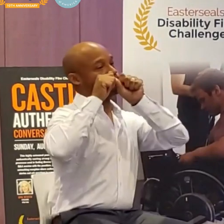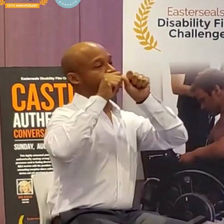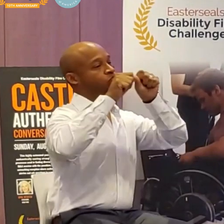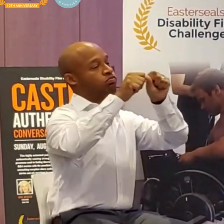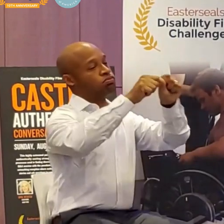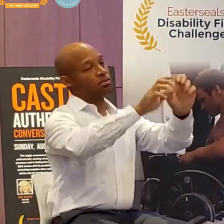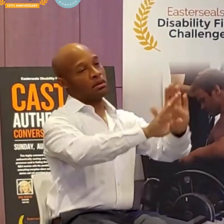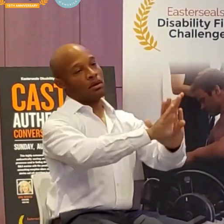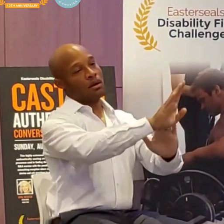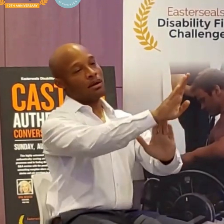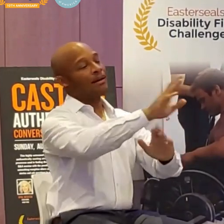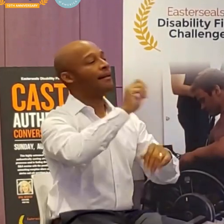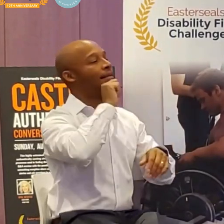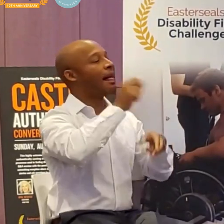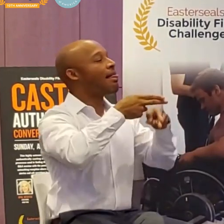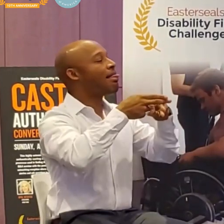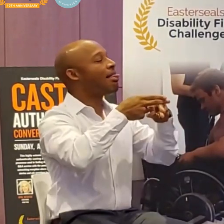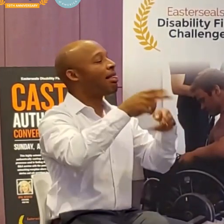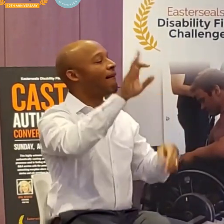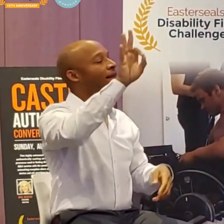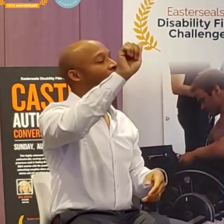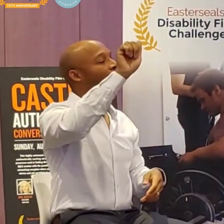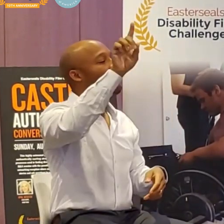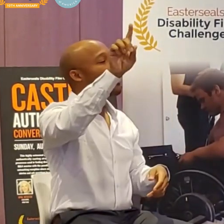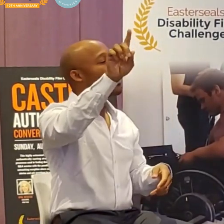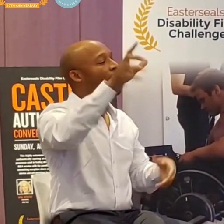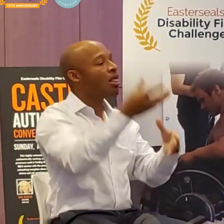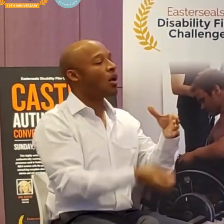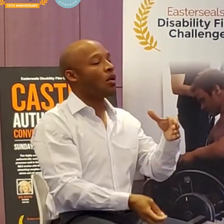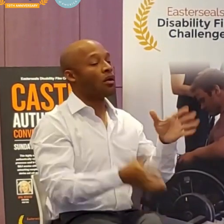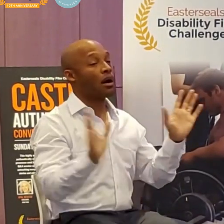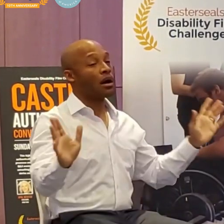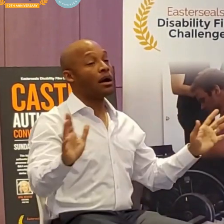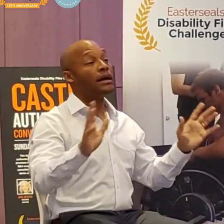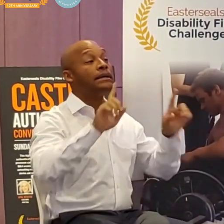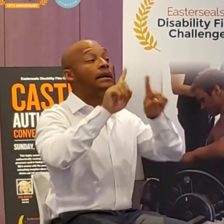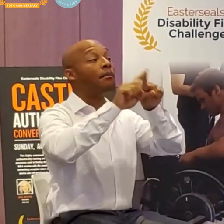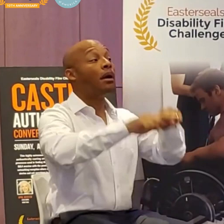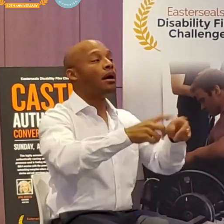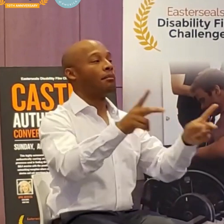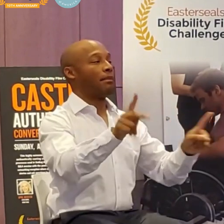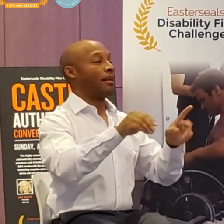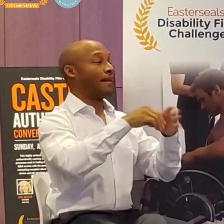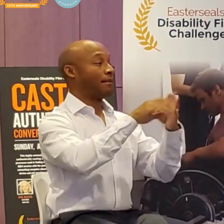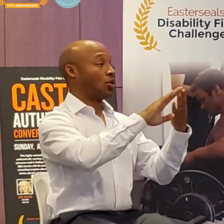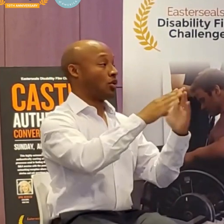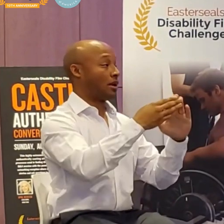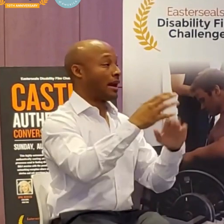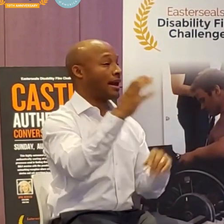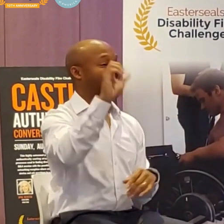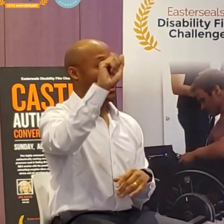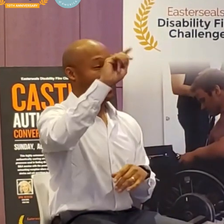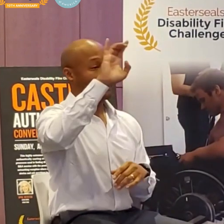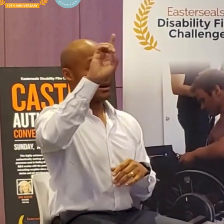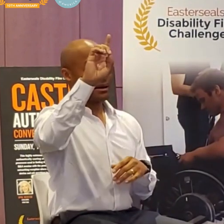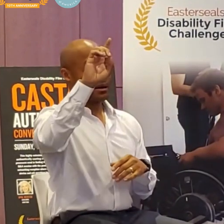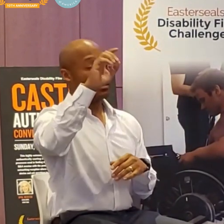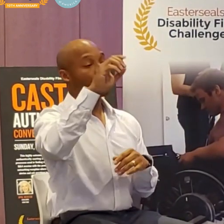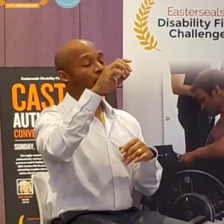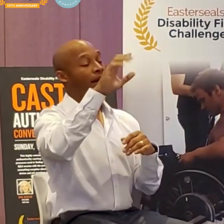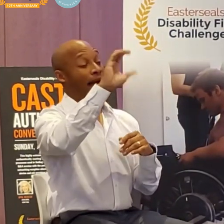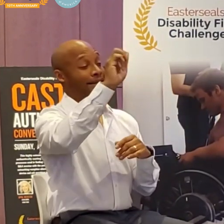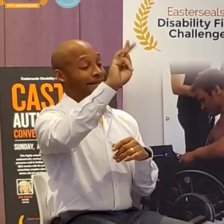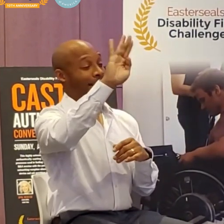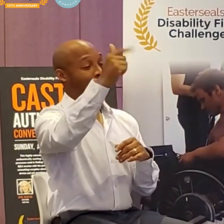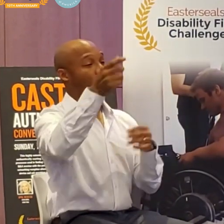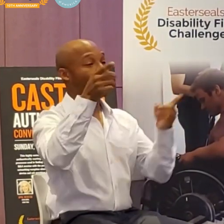and not be a fad. I think that's going to be up to people in the community and the casting directors who really care about it, who can push the producers who